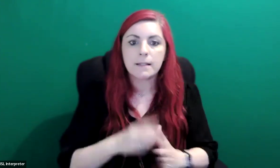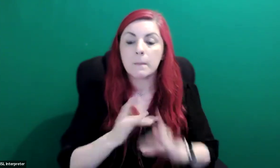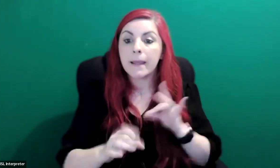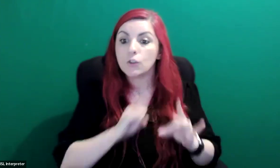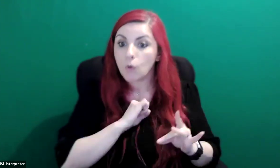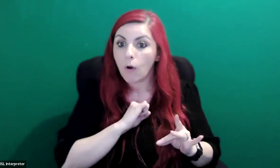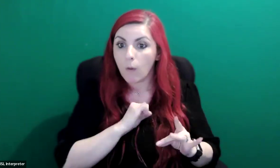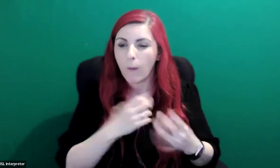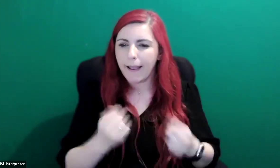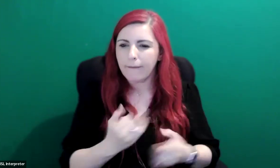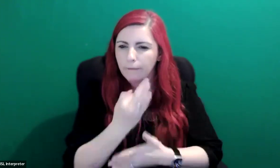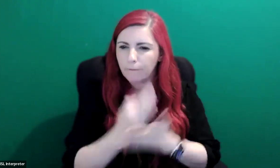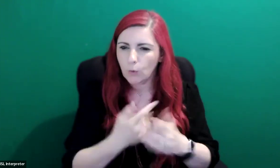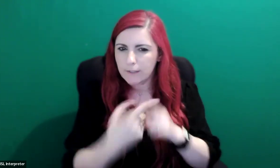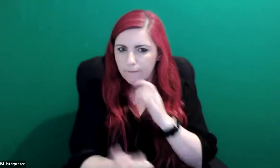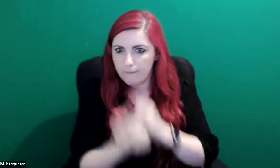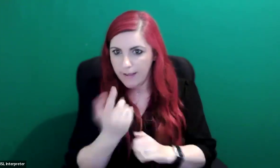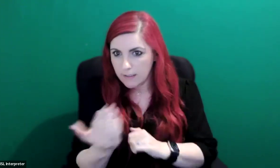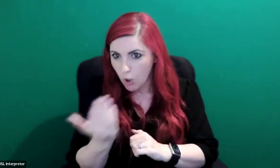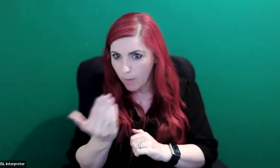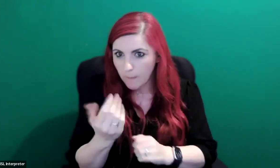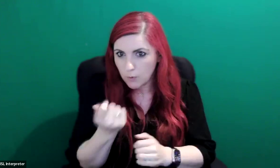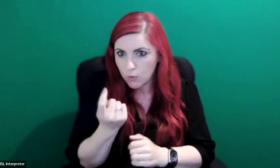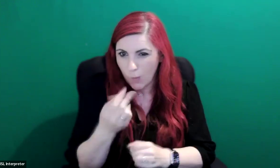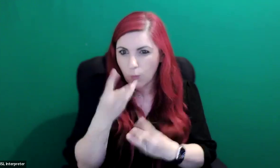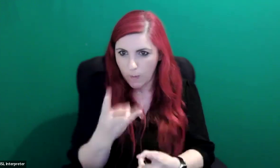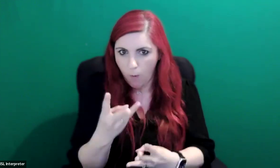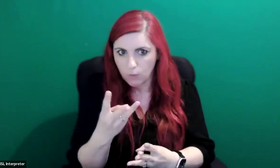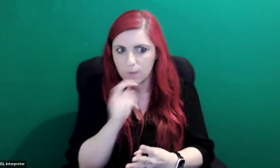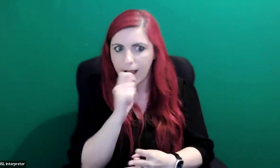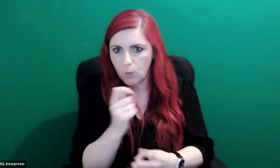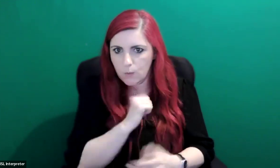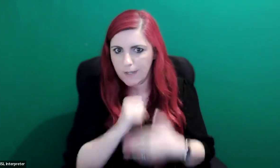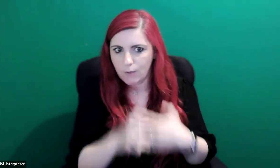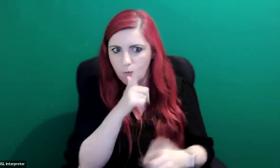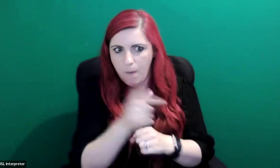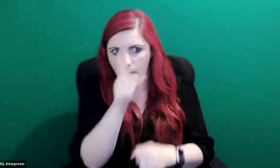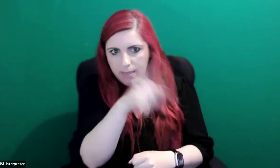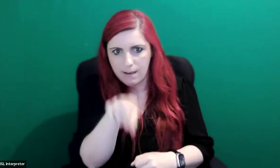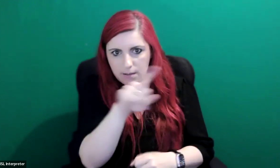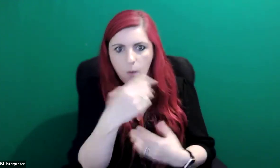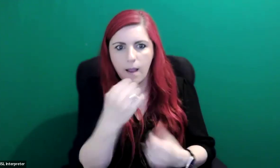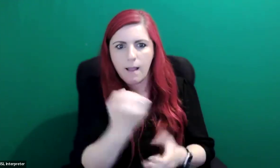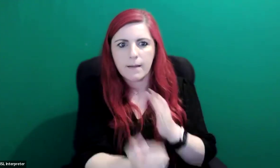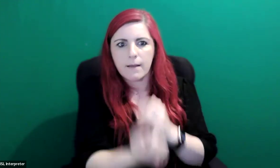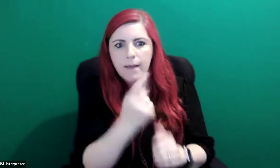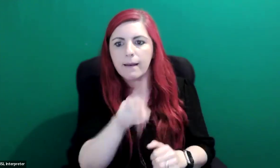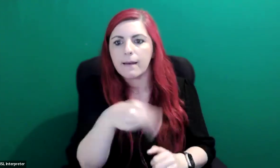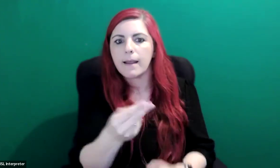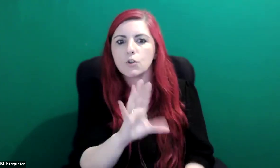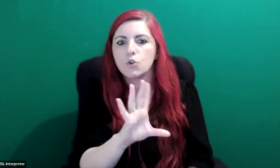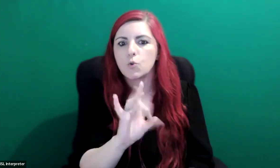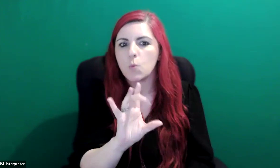can do that, we have a couple of different events coming up, which we want to put on your radar. So we have an event next